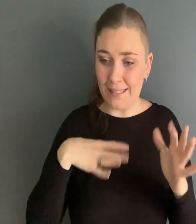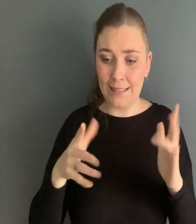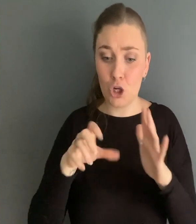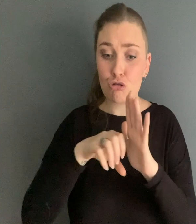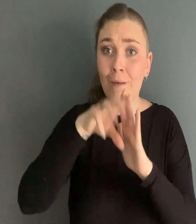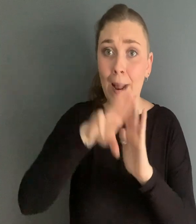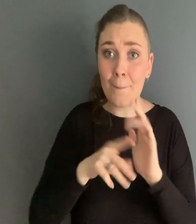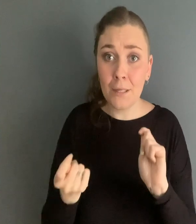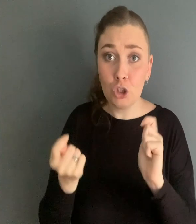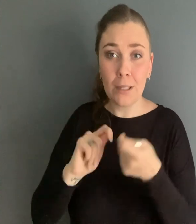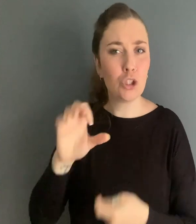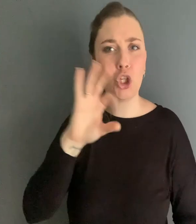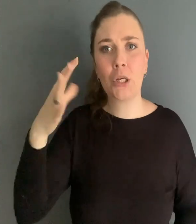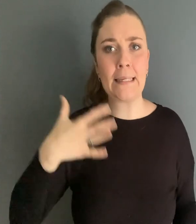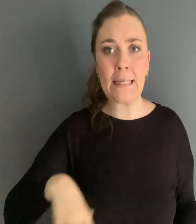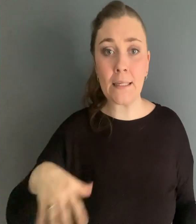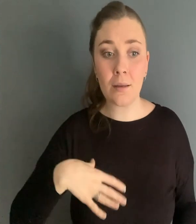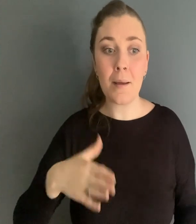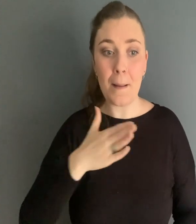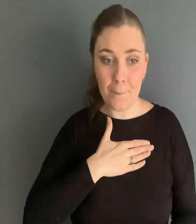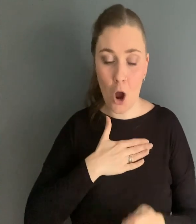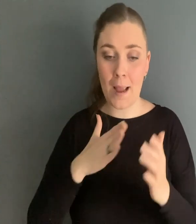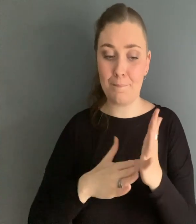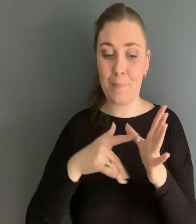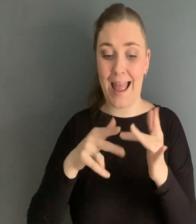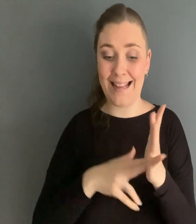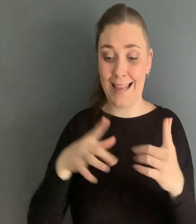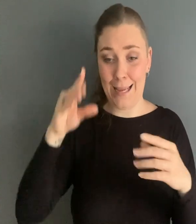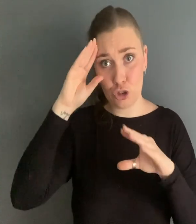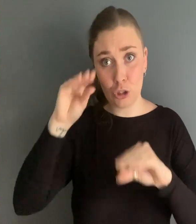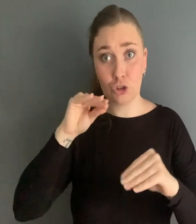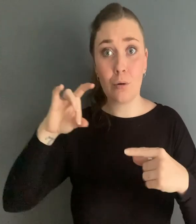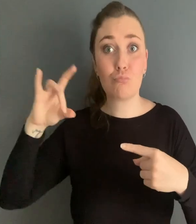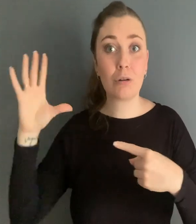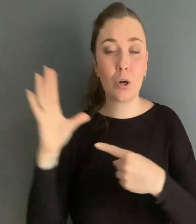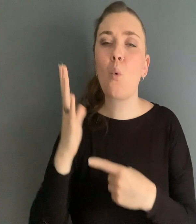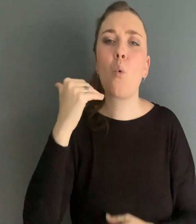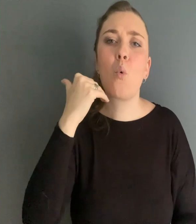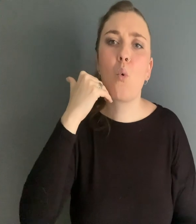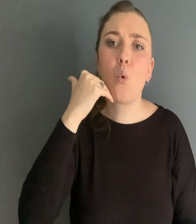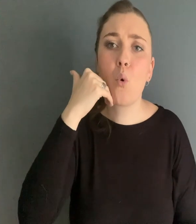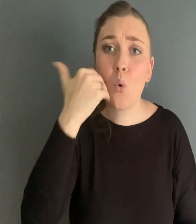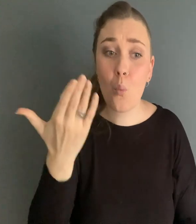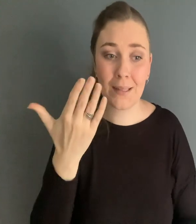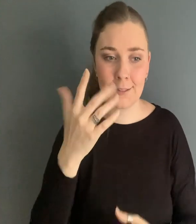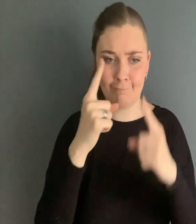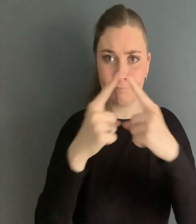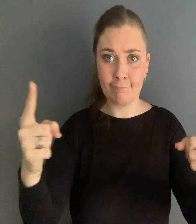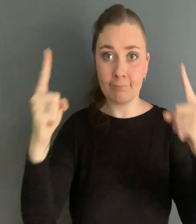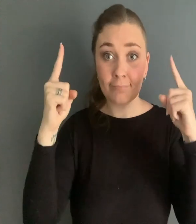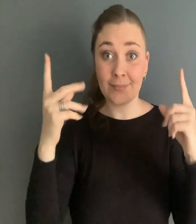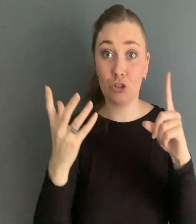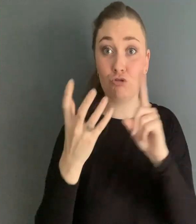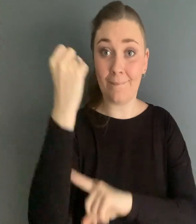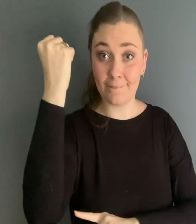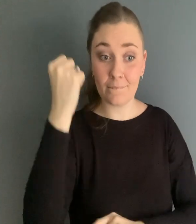adjusted curriculum. My main educational priority has always been academic achievement,